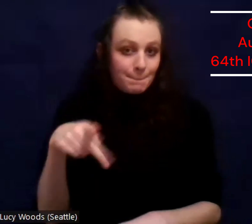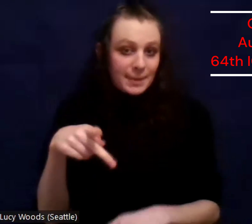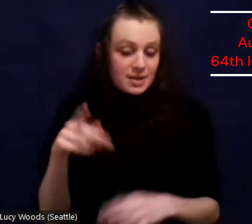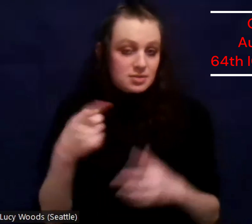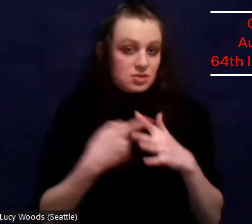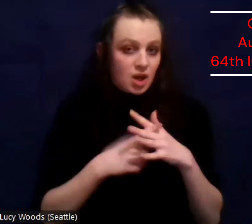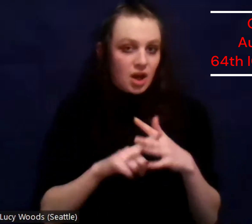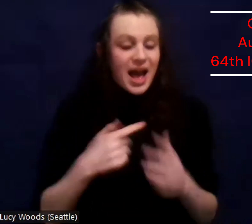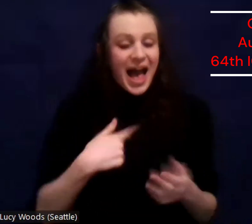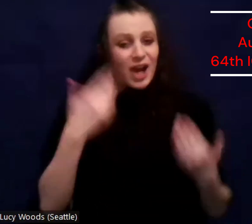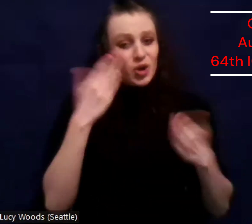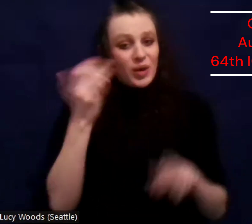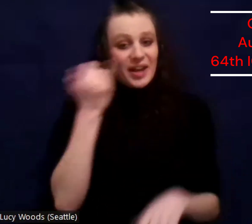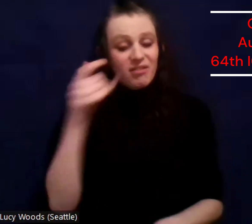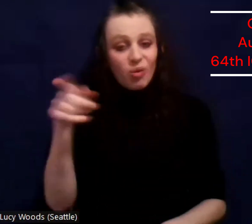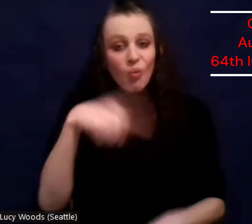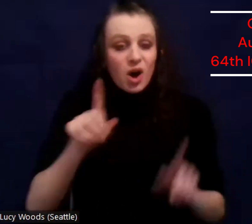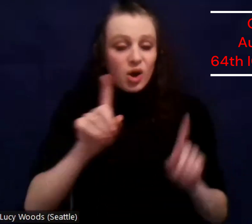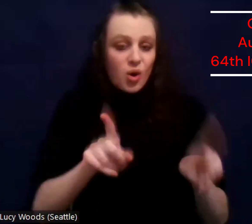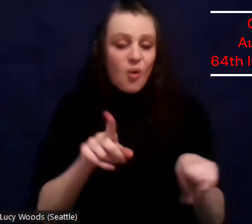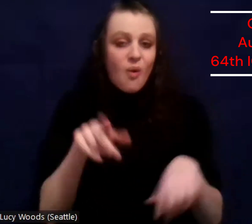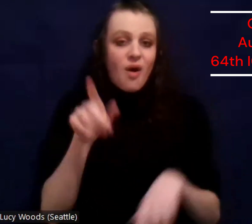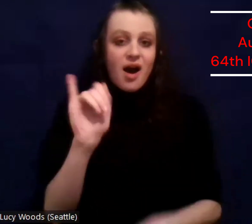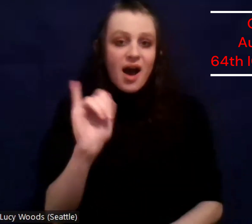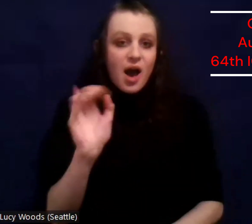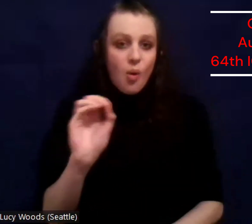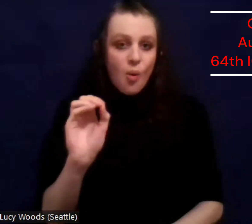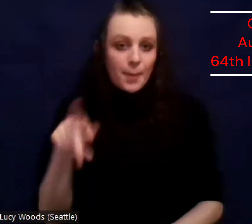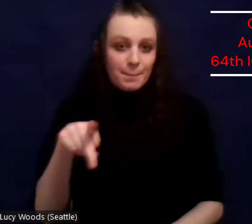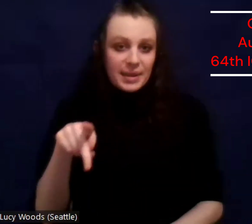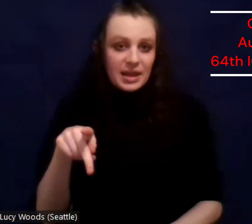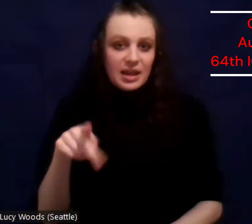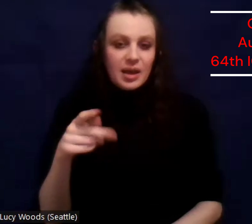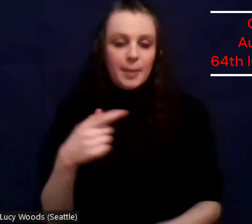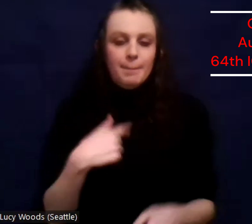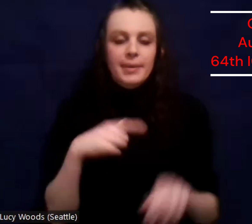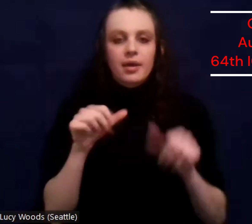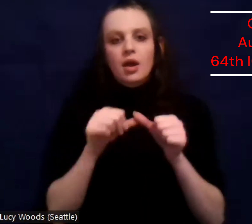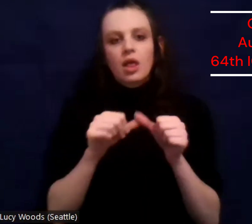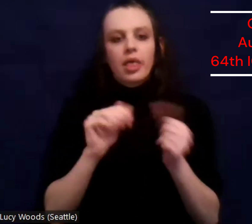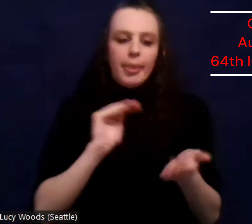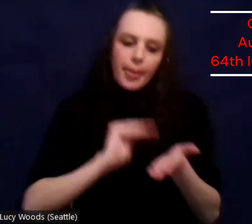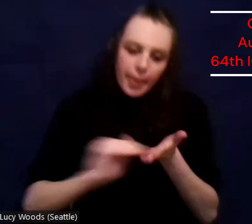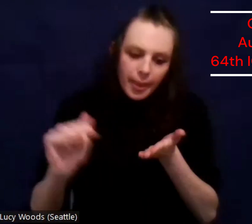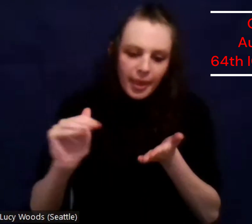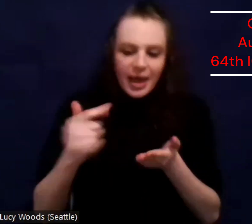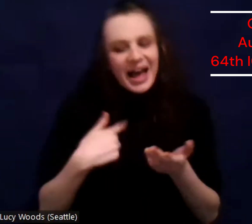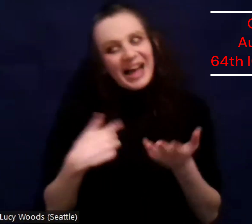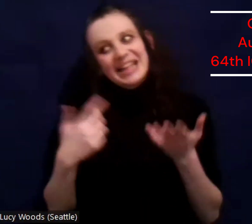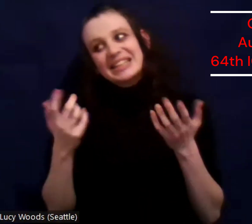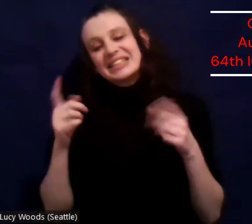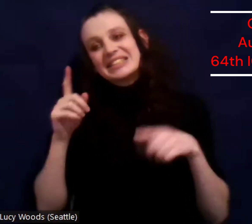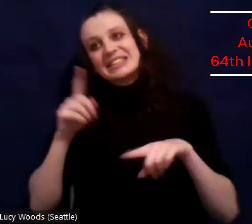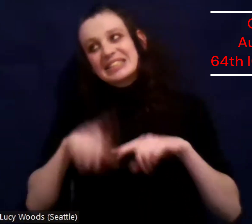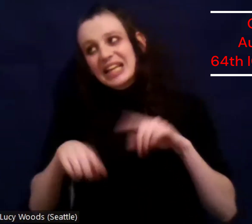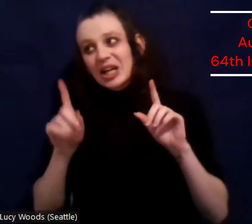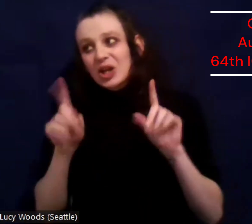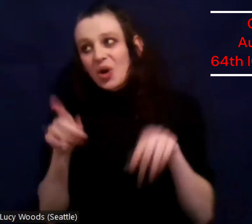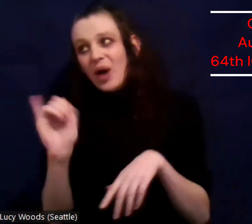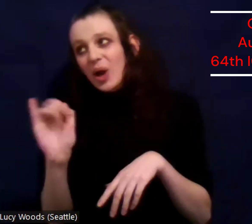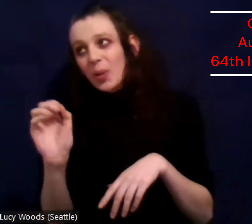know if you did this, but I would call the IOP and continue to give excuses as to why I was not going to be able to start on that